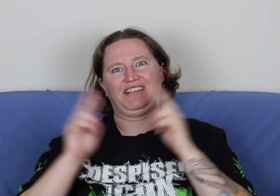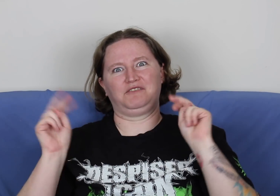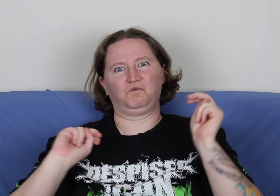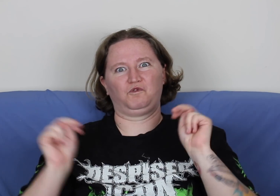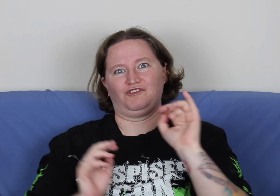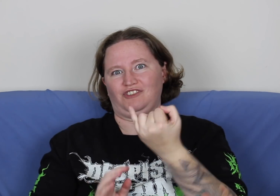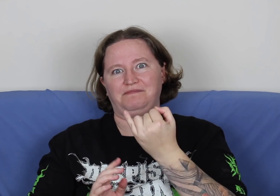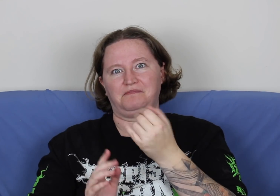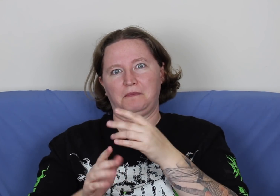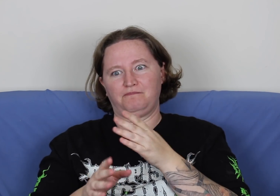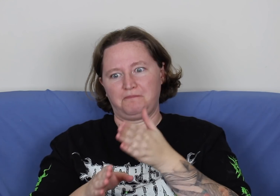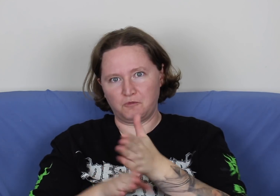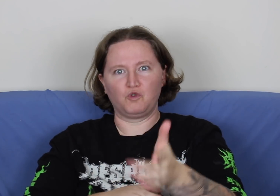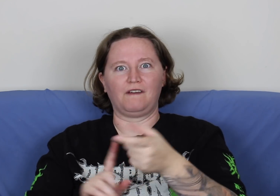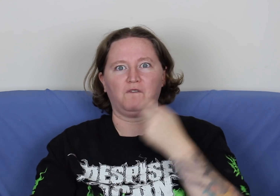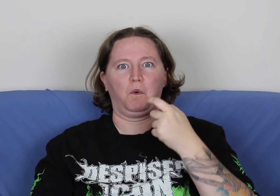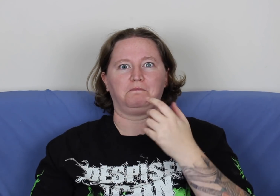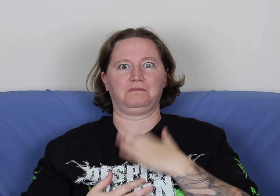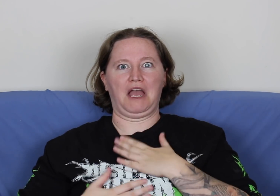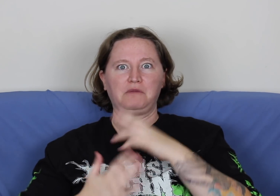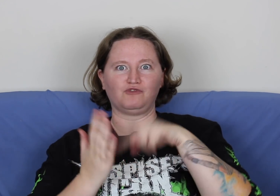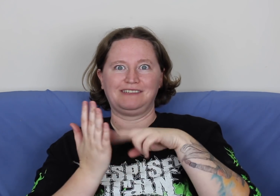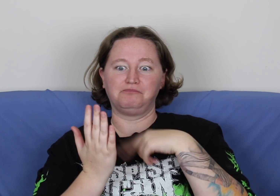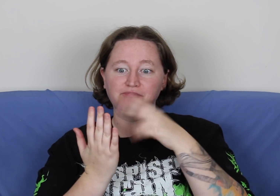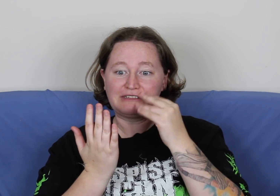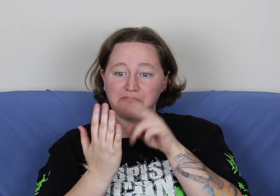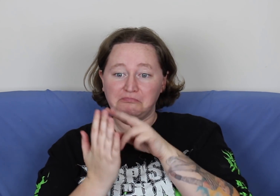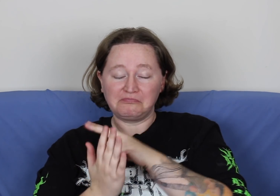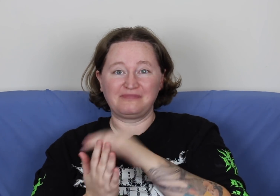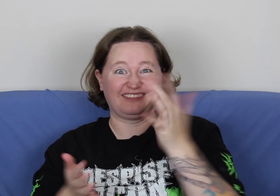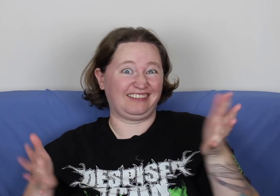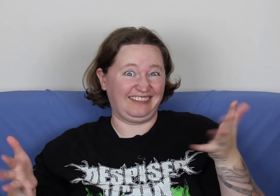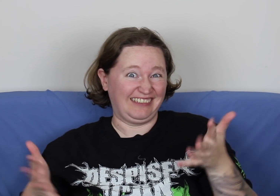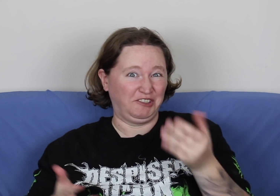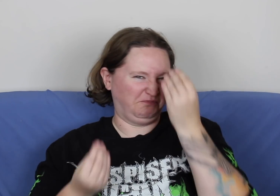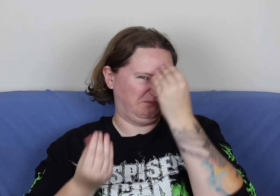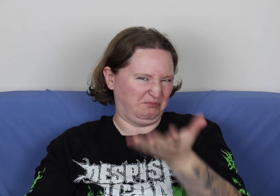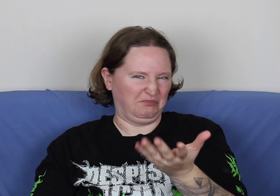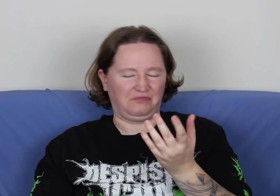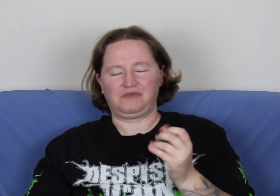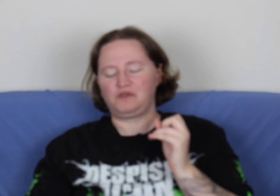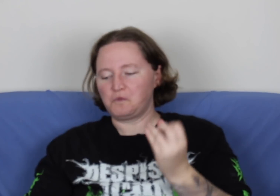my review is pretty much neutral. It's purely from what I read, and that's it.